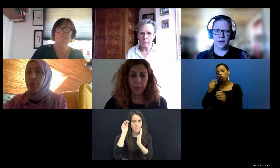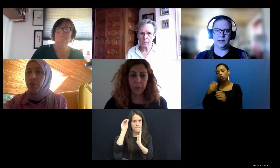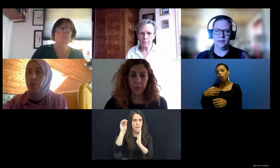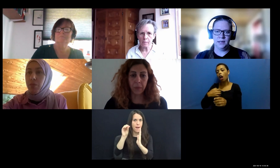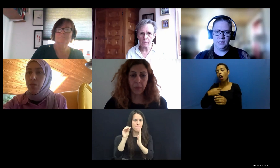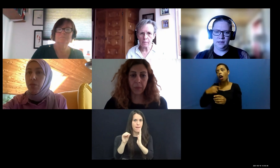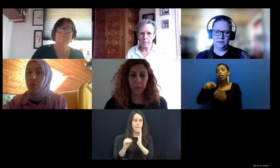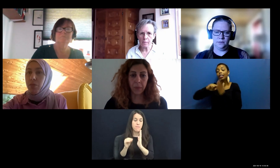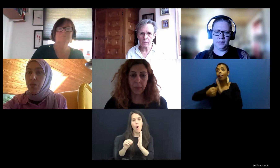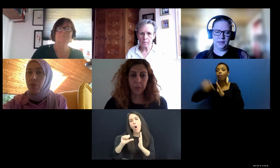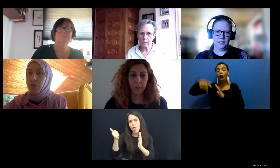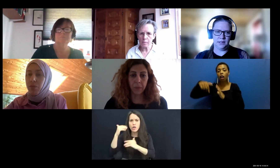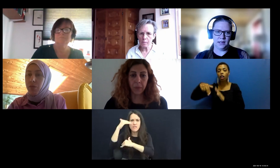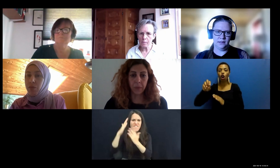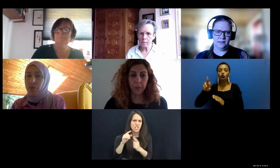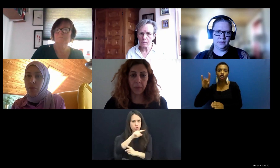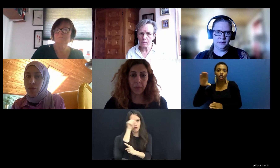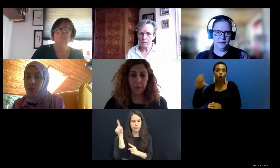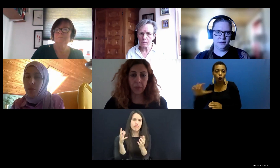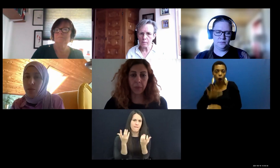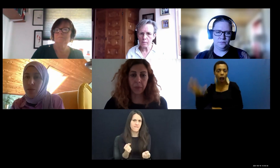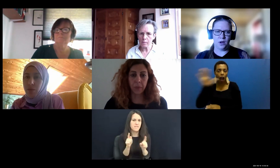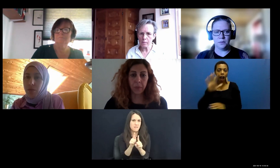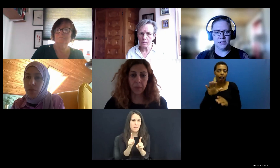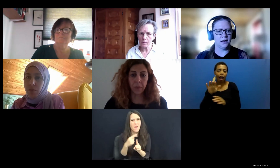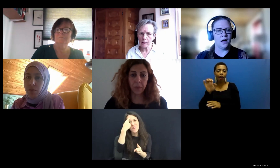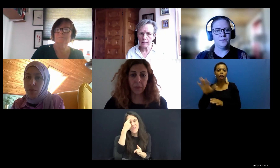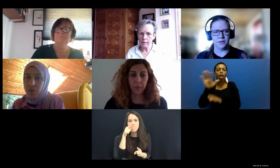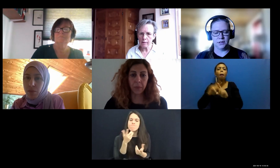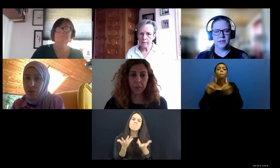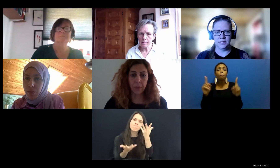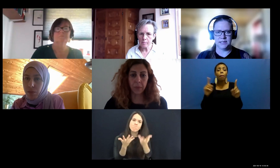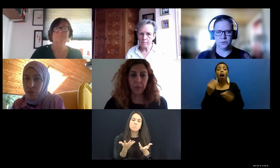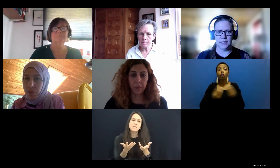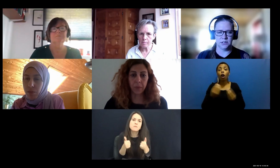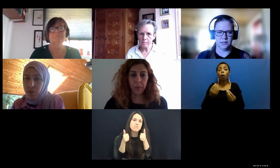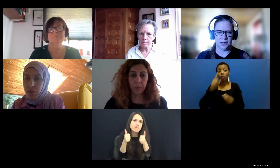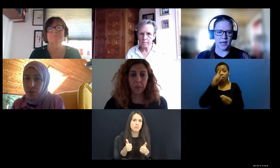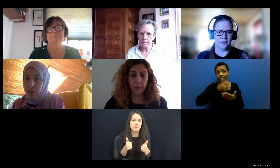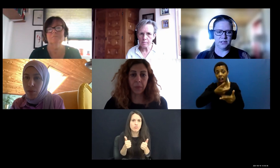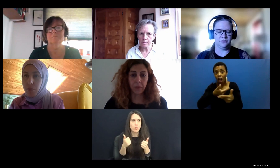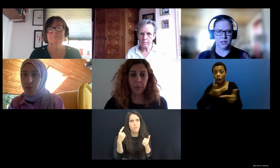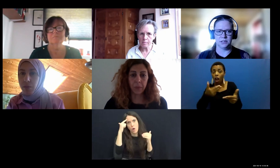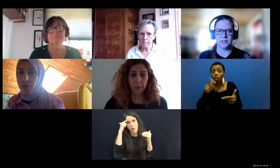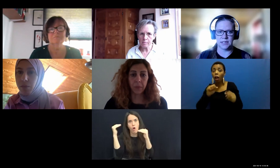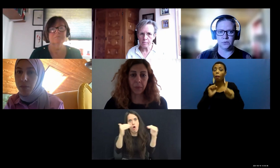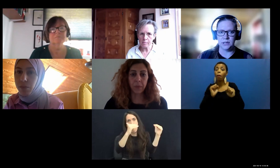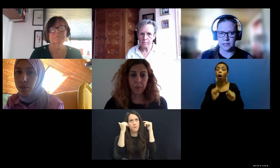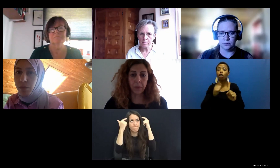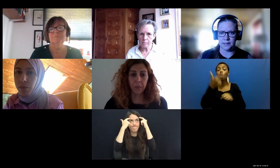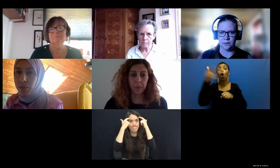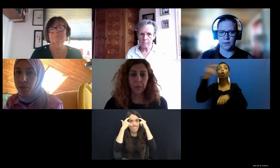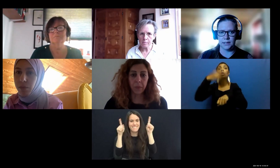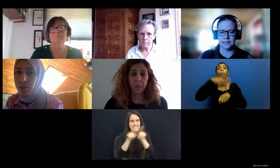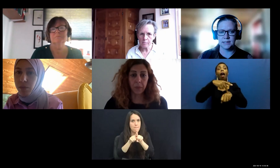as well. So I think that is probably a common situation that we have in different countries, that we need